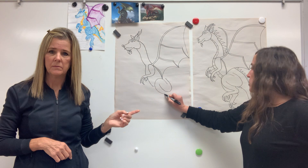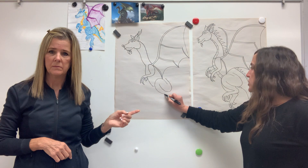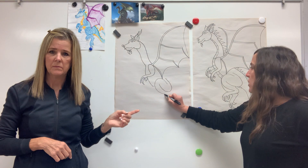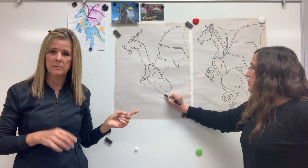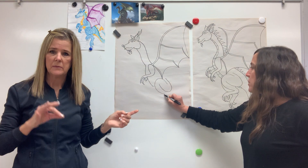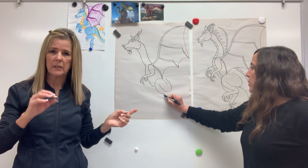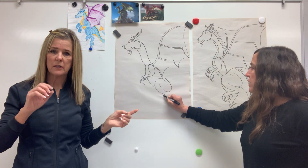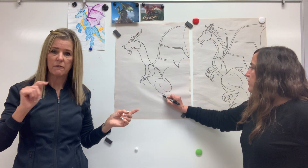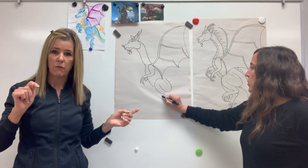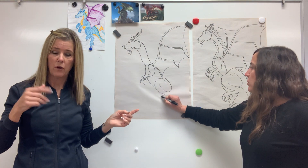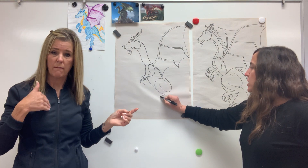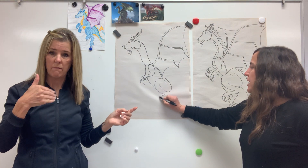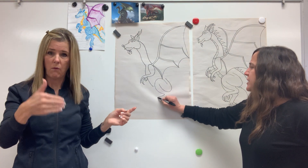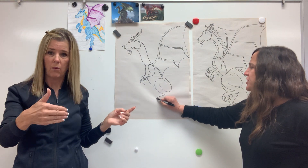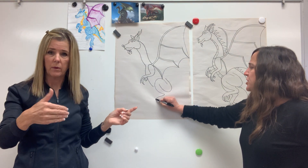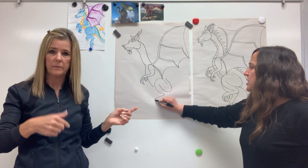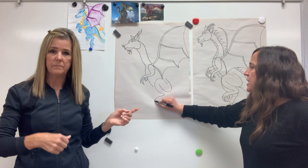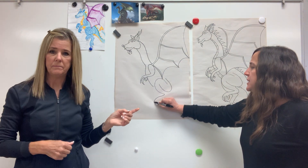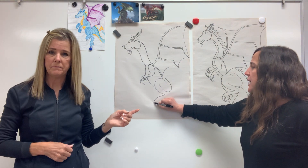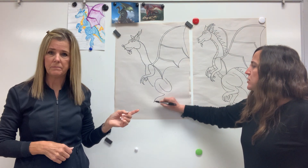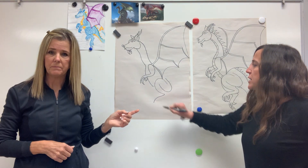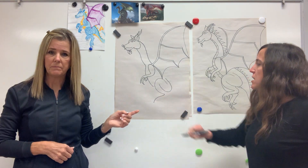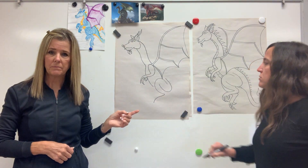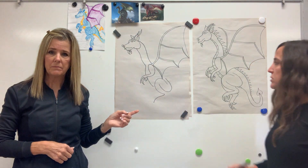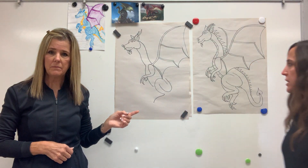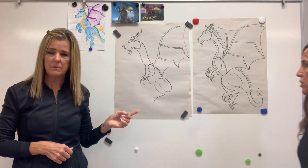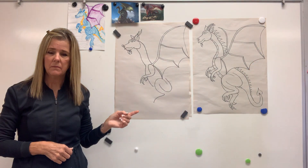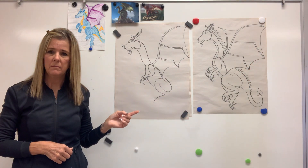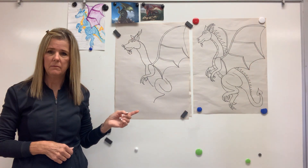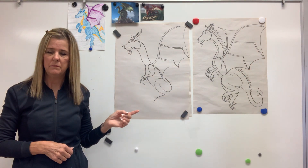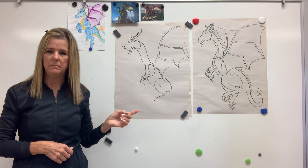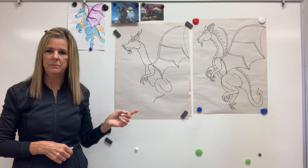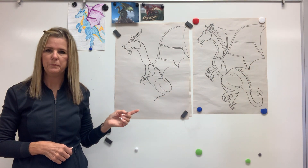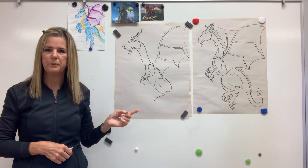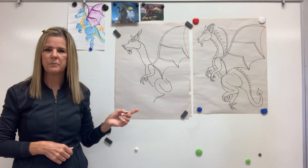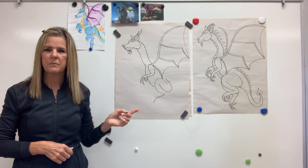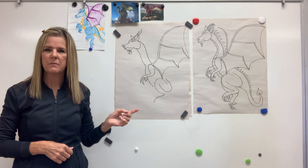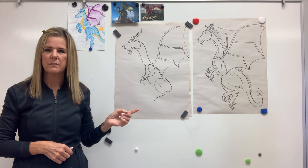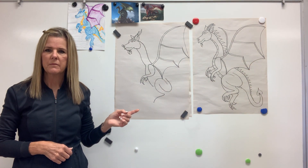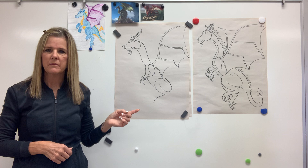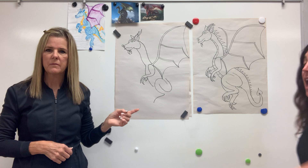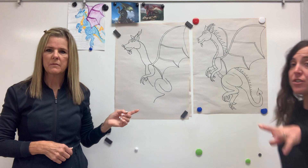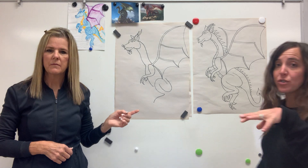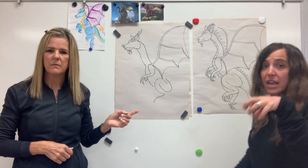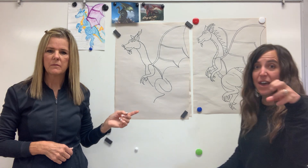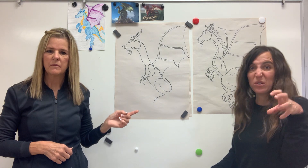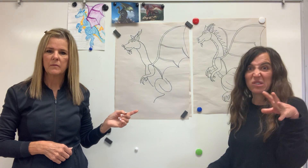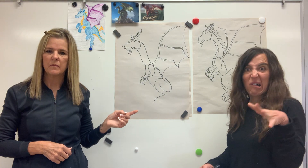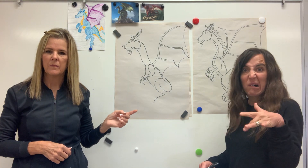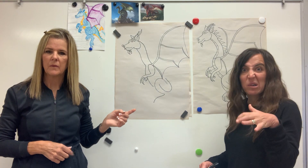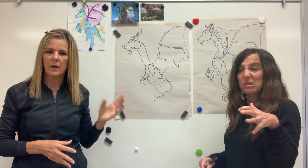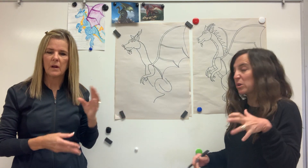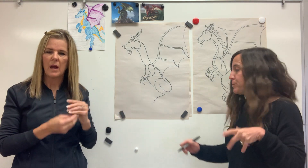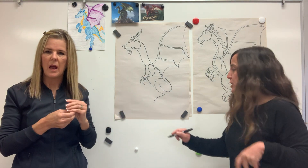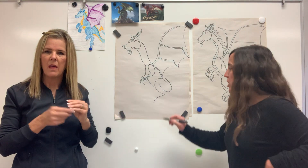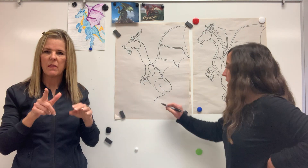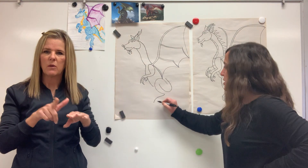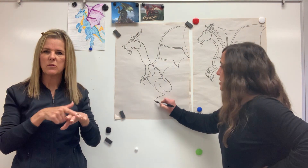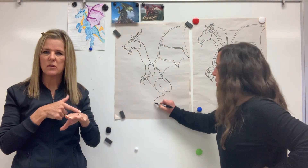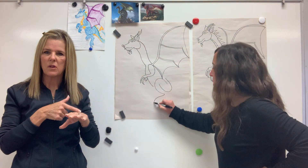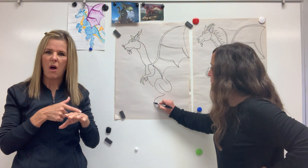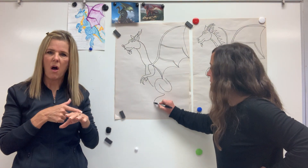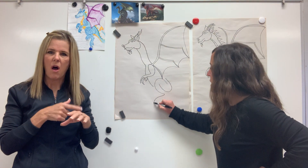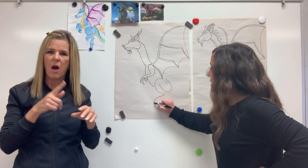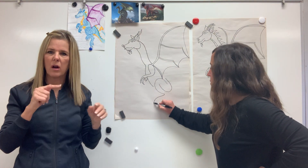foot forward. So I'm gonna bring it forward, and it's just gonna kind of dangle down, kind of curve down. And then you can add those long, creepy